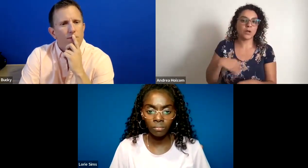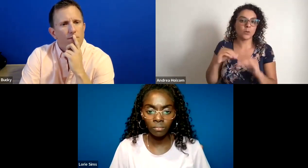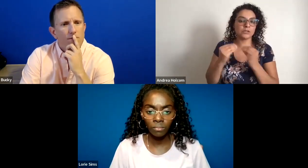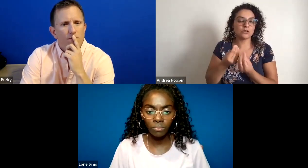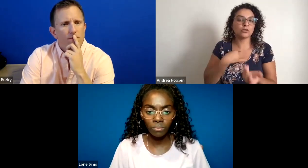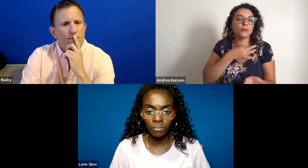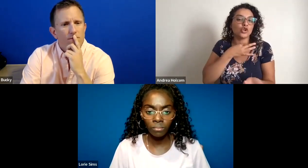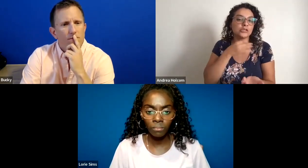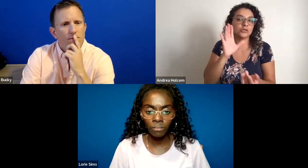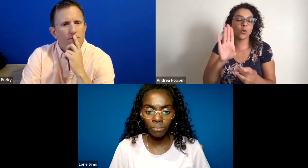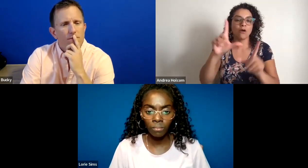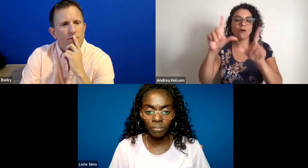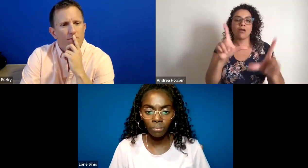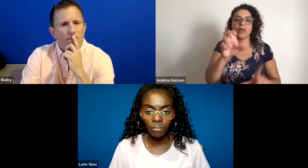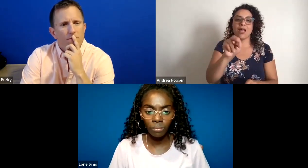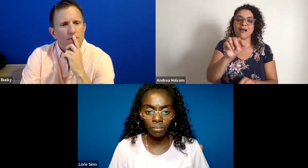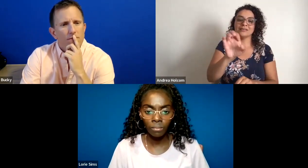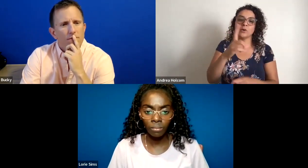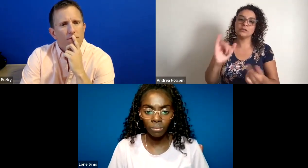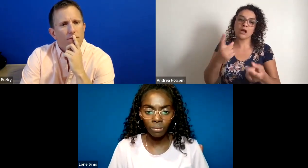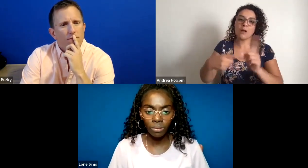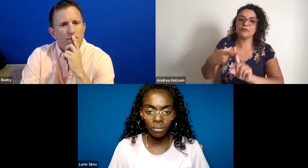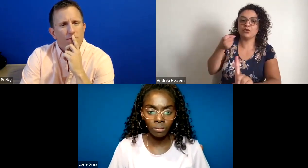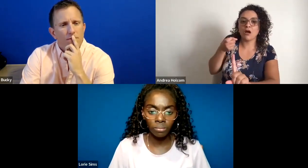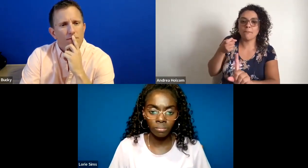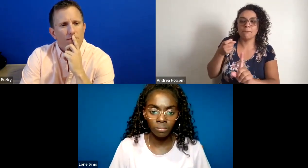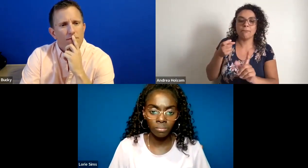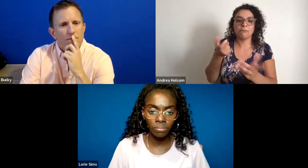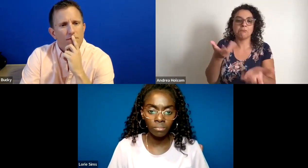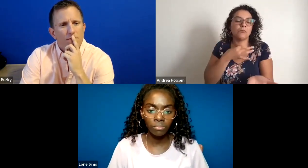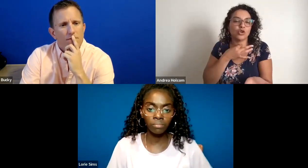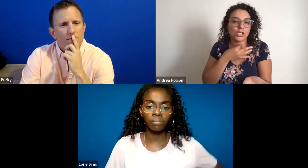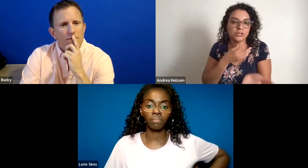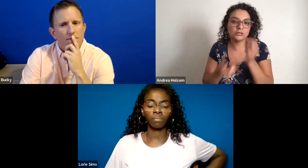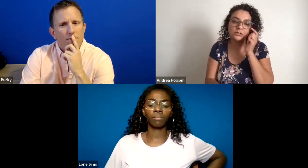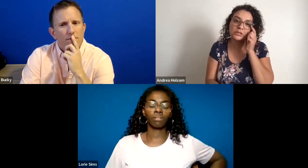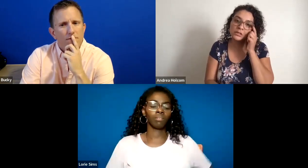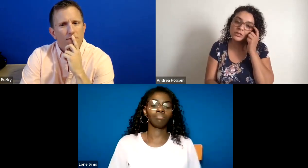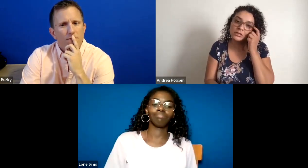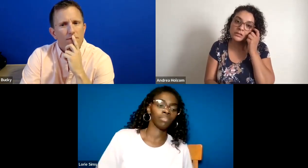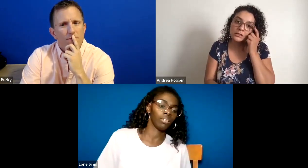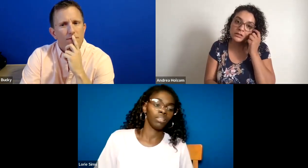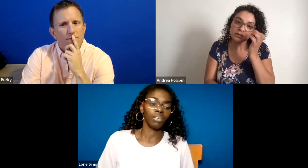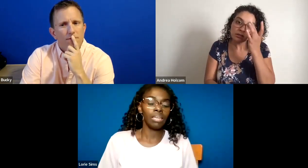was a white organization, or did you not know that they were, what was the lens you were looking at? What was the lens that was coming